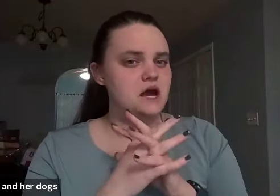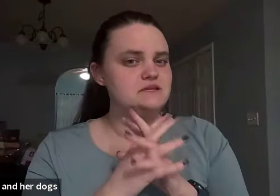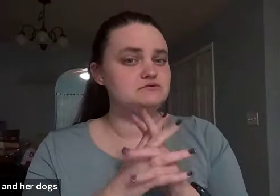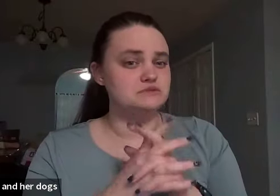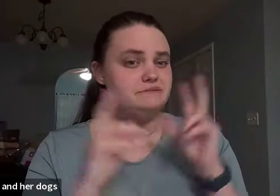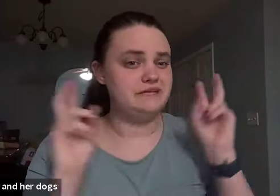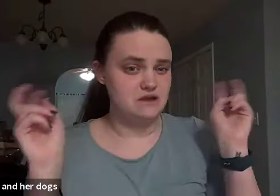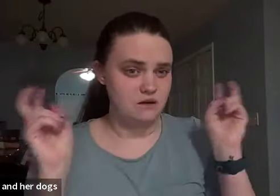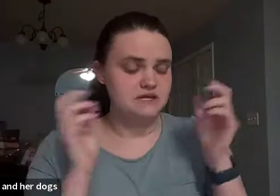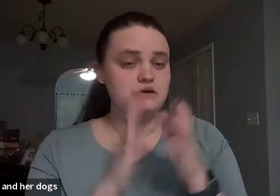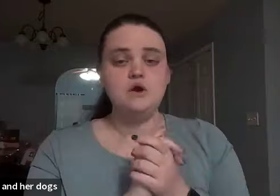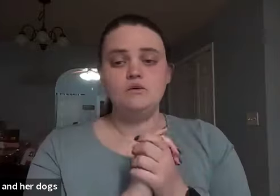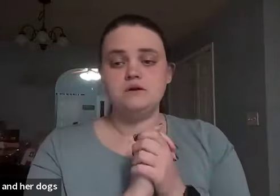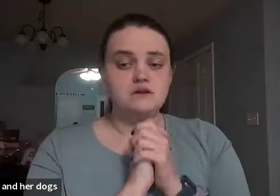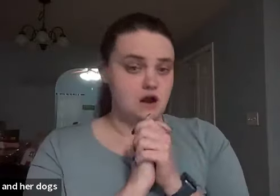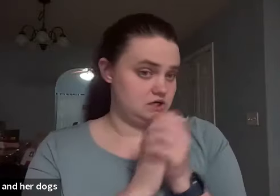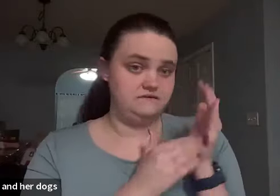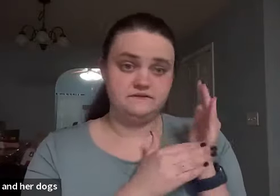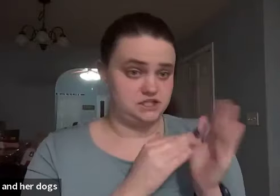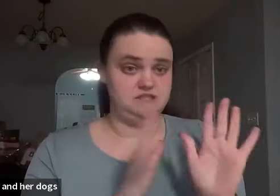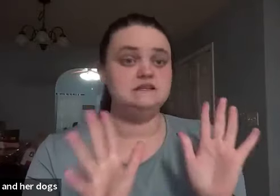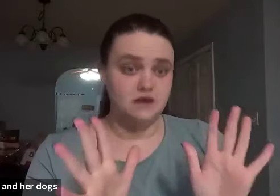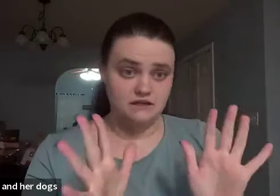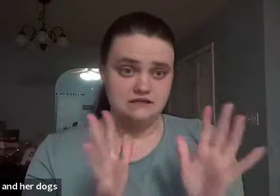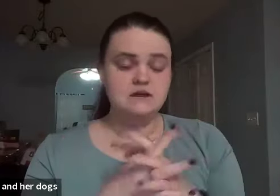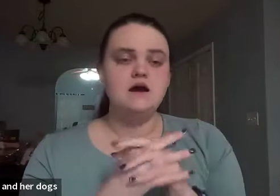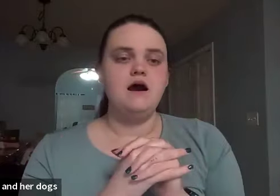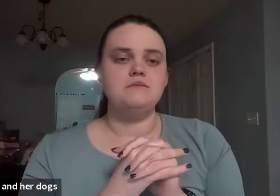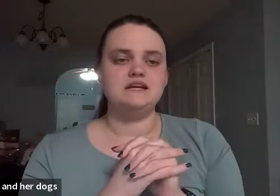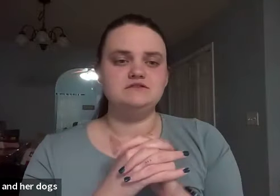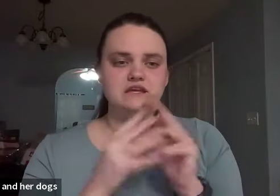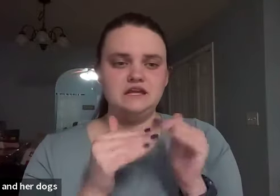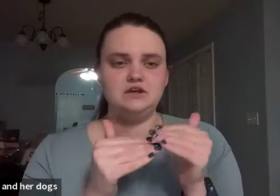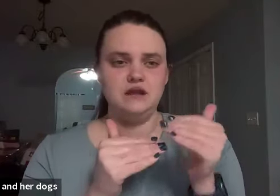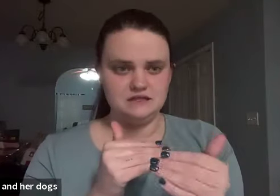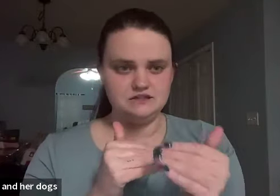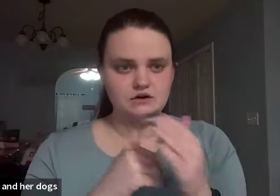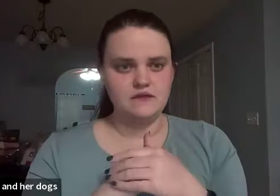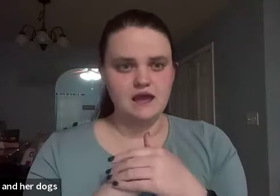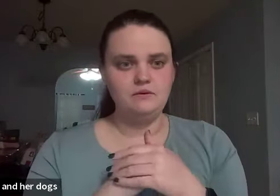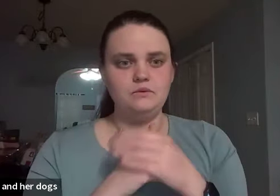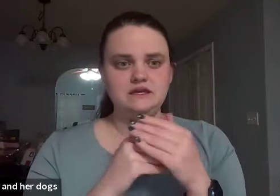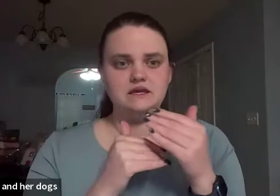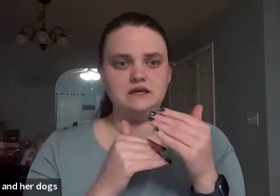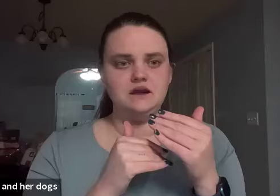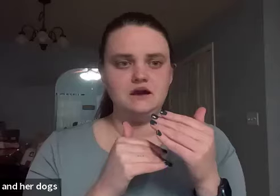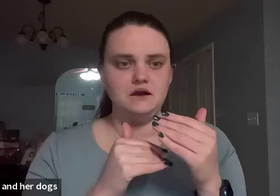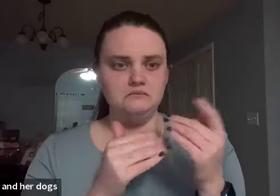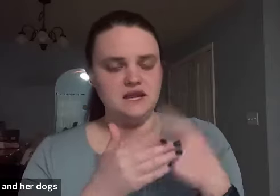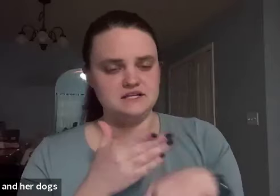time is a really big topic. We're not going to finish it tonight, but I do think getting a good head start on that, we can next